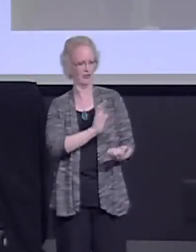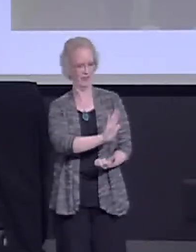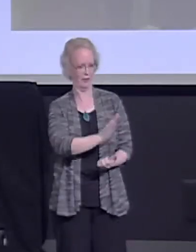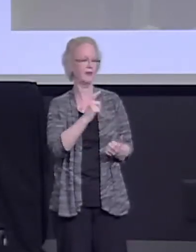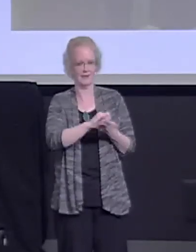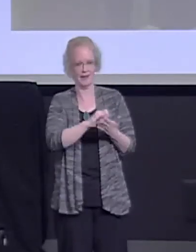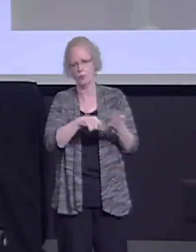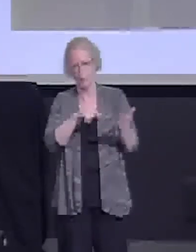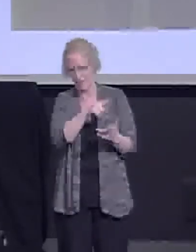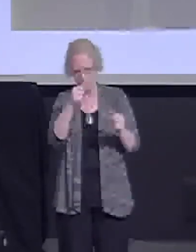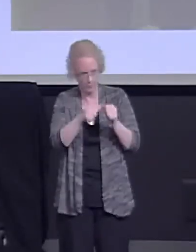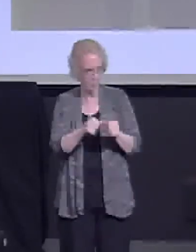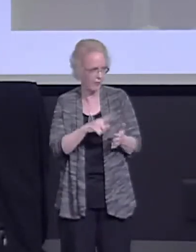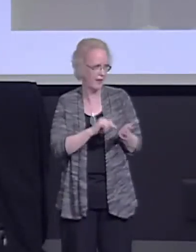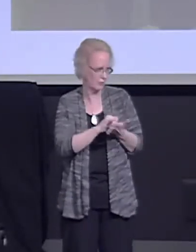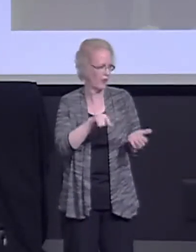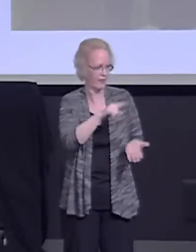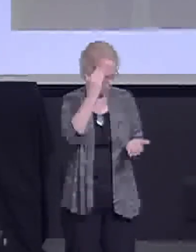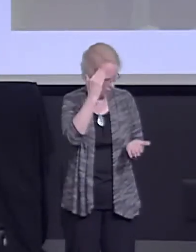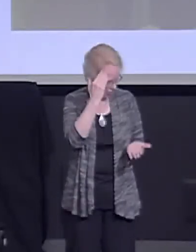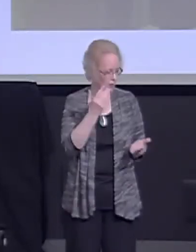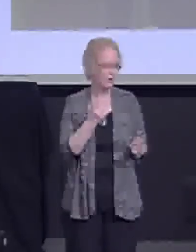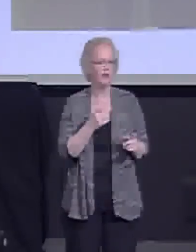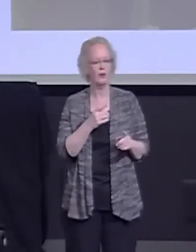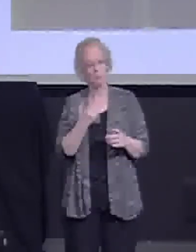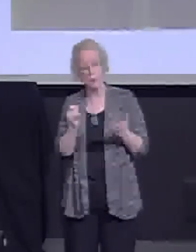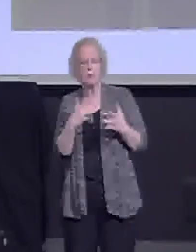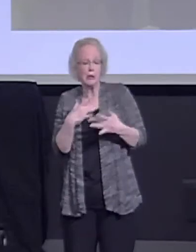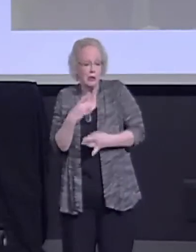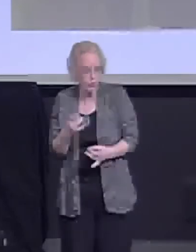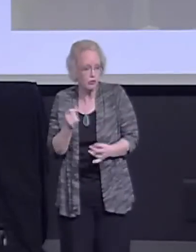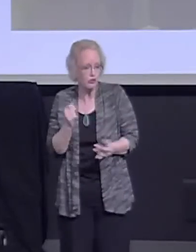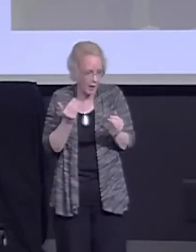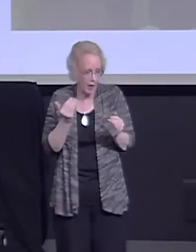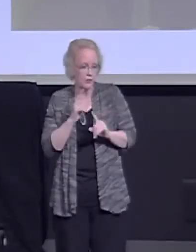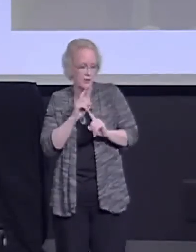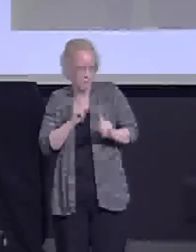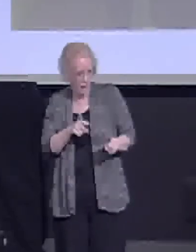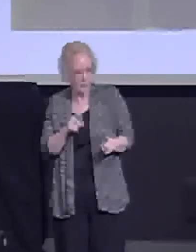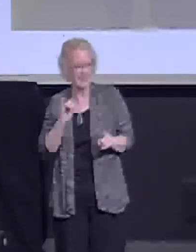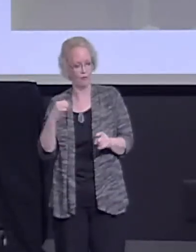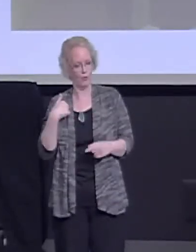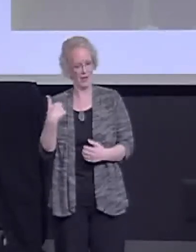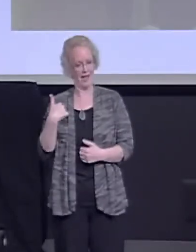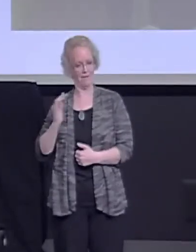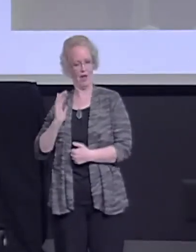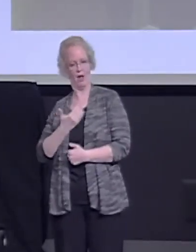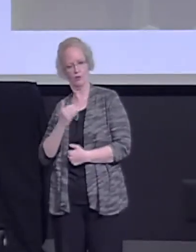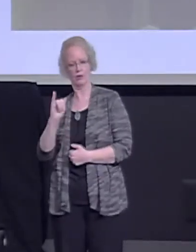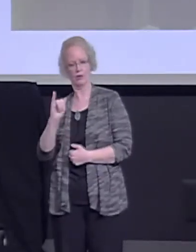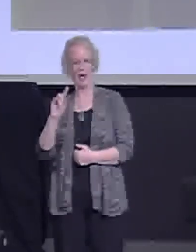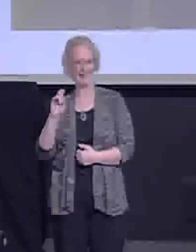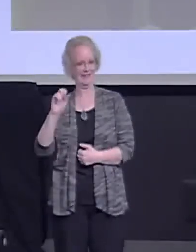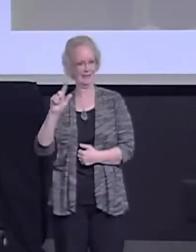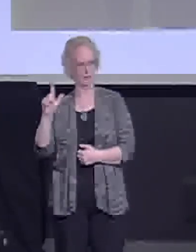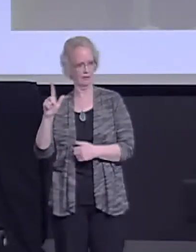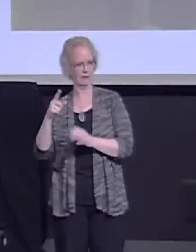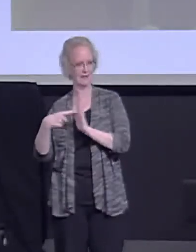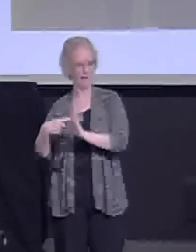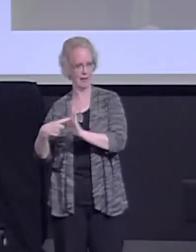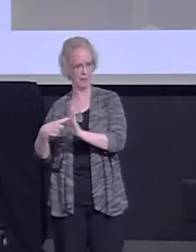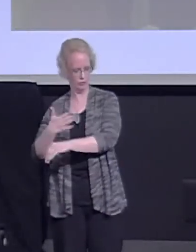it would be interesting also to see, you know, compare this response that we got with the idealistic sequences and see whether they can distinguish them